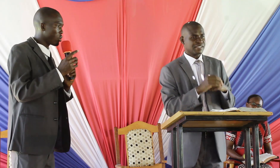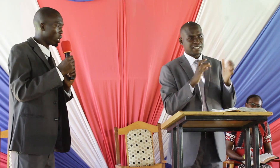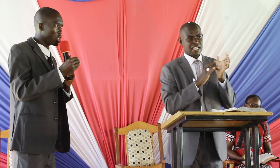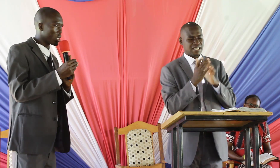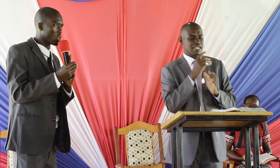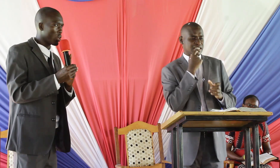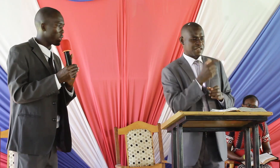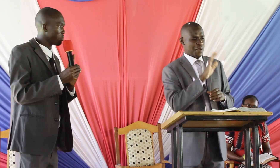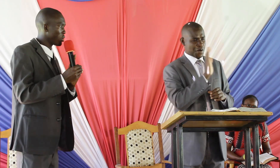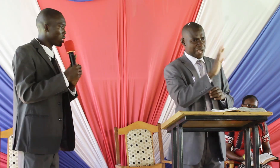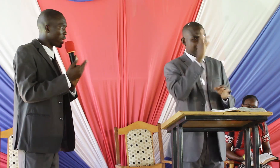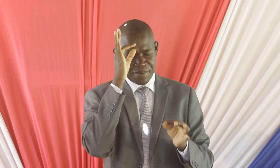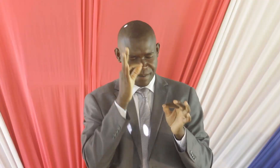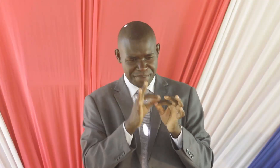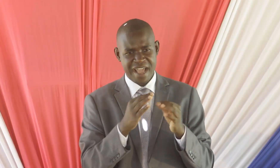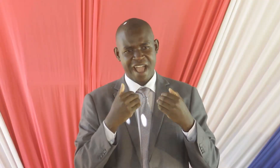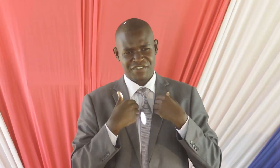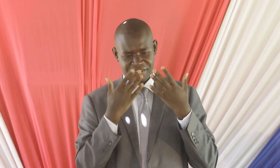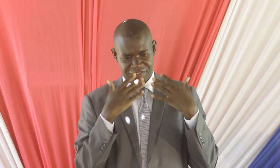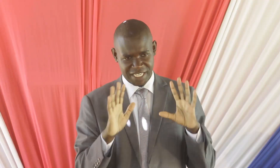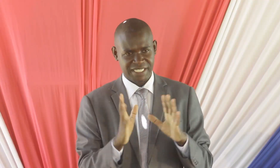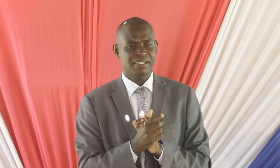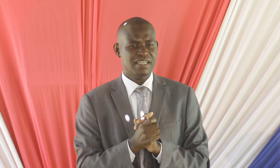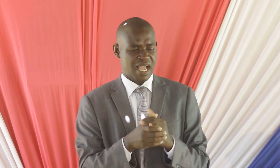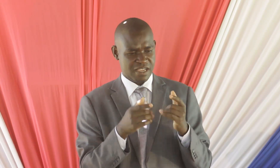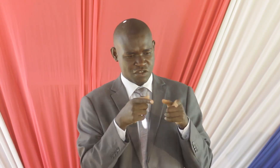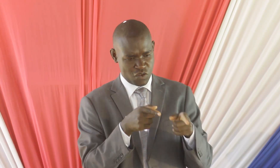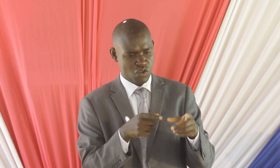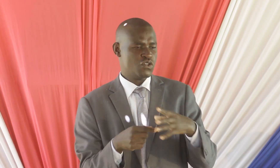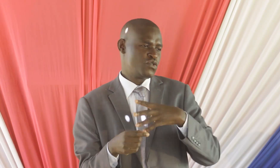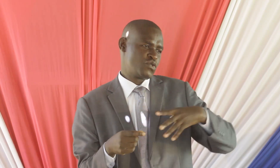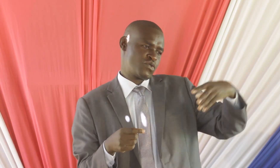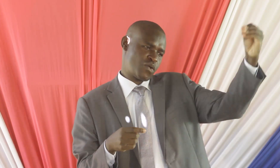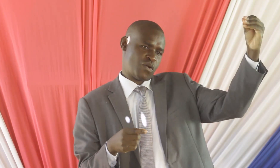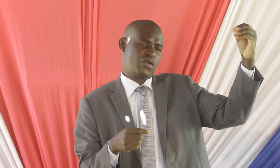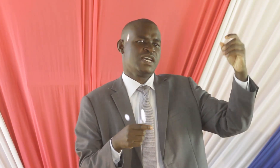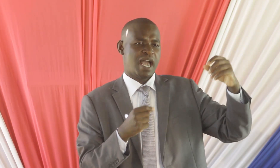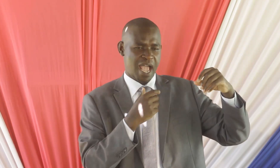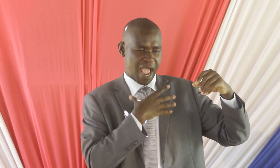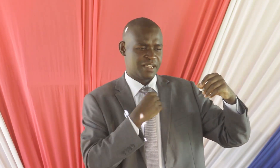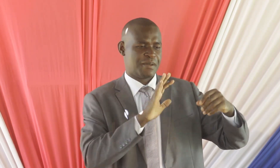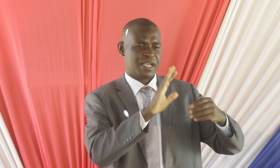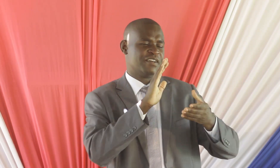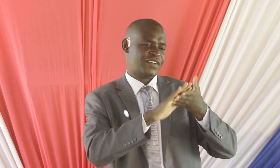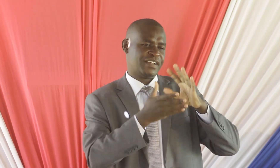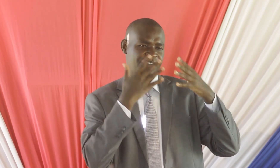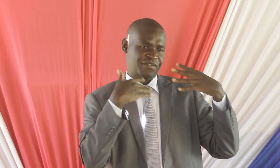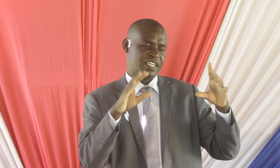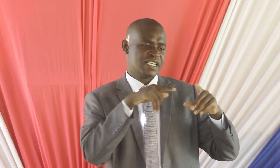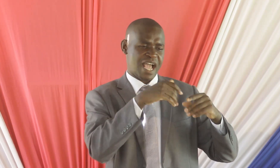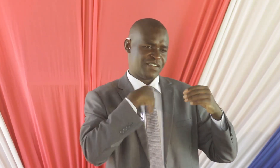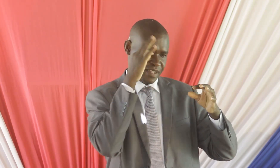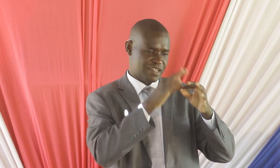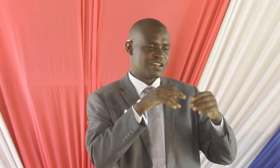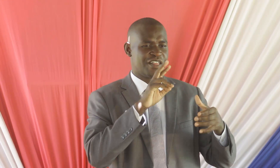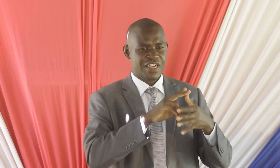But when Jesus called him and asked him so questions, he answered Jesus by saying that, I want to see again.